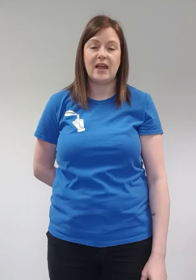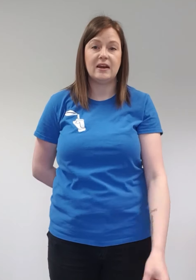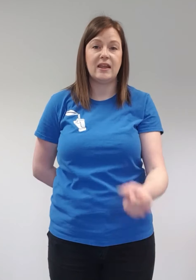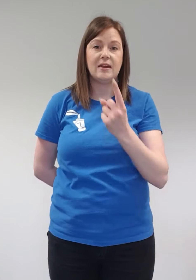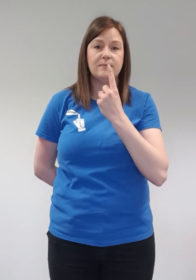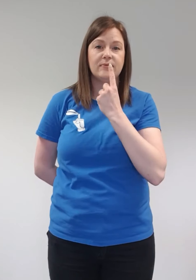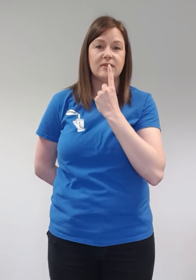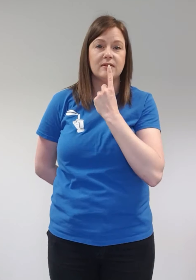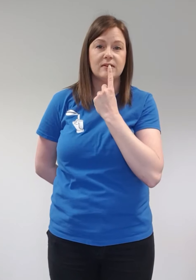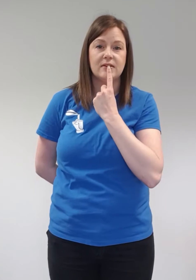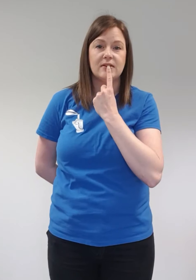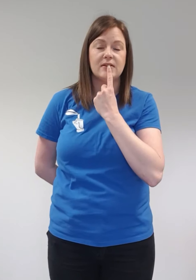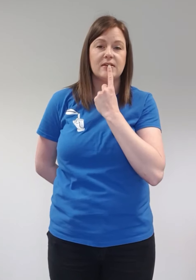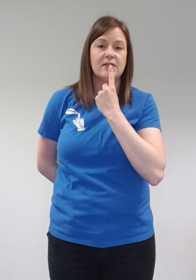And again,